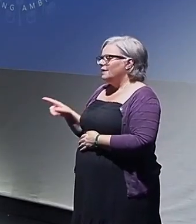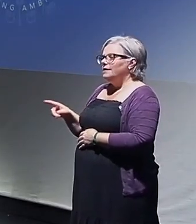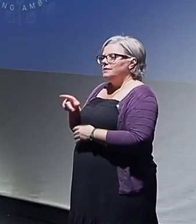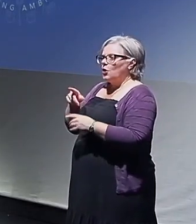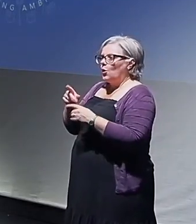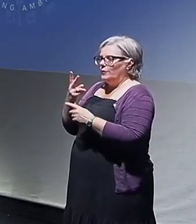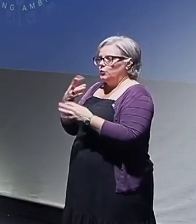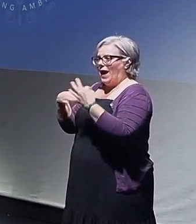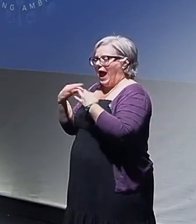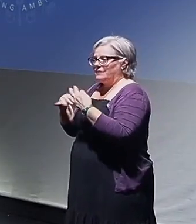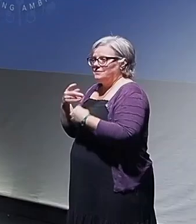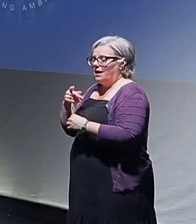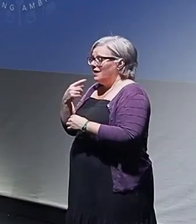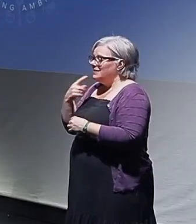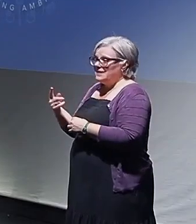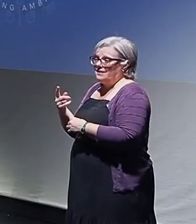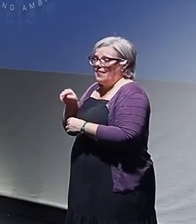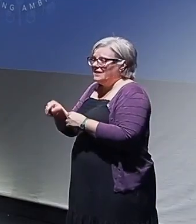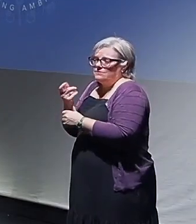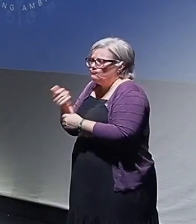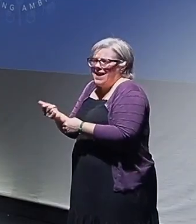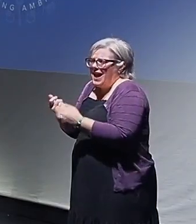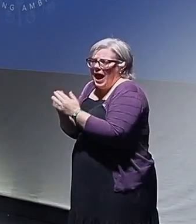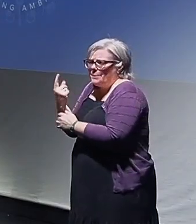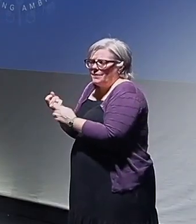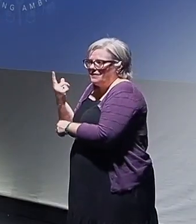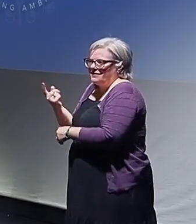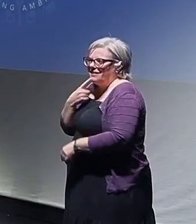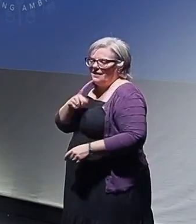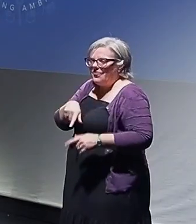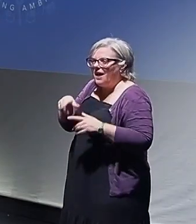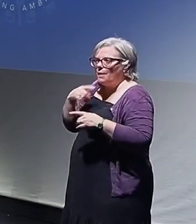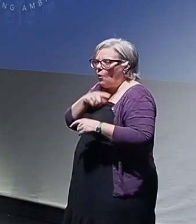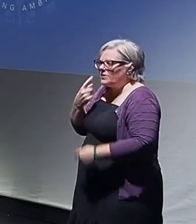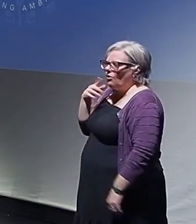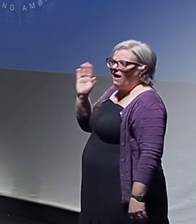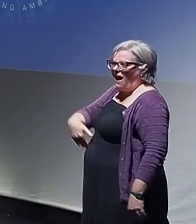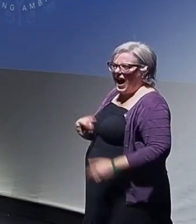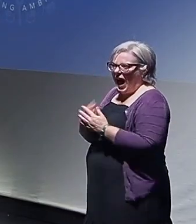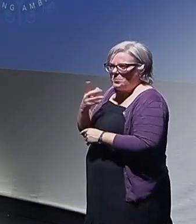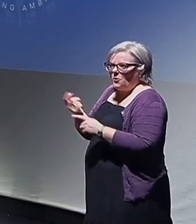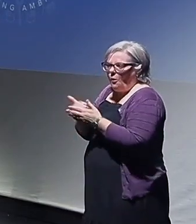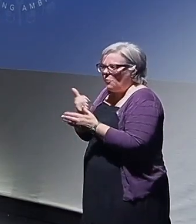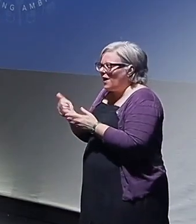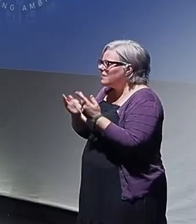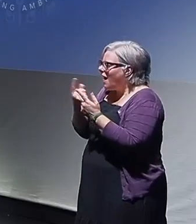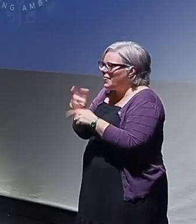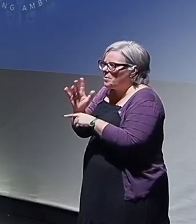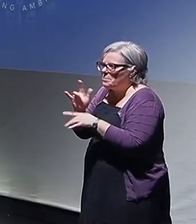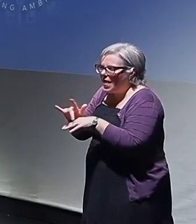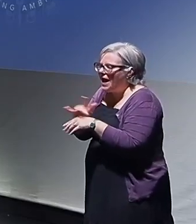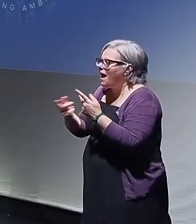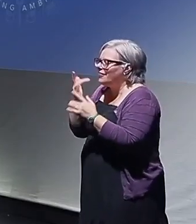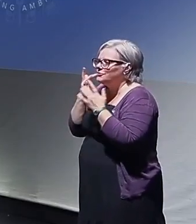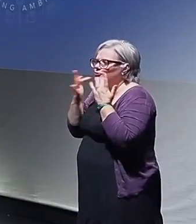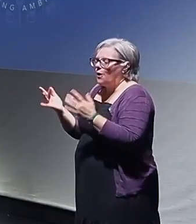Francis Delatour were like, this doesn't happen all the time, and we were all like, yeah, every play, this happens with every play, this happens with every show. So you talk